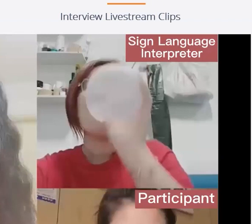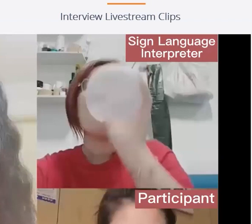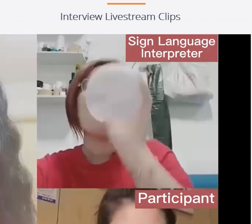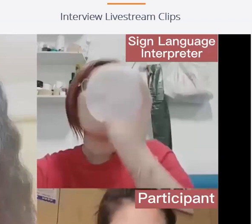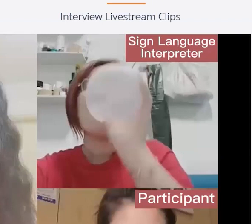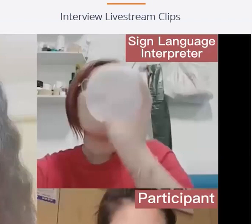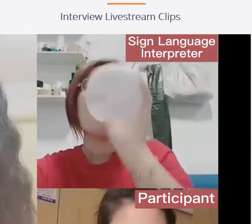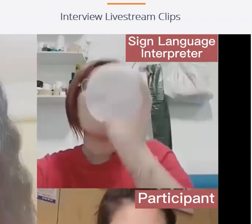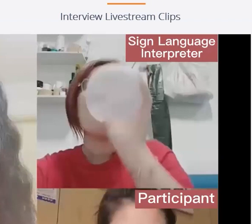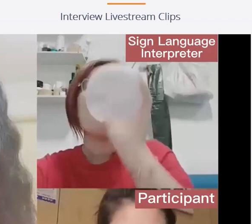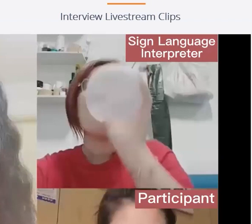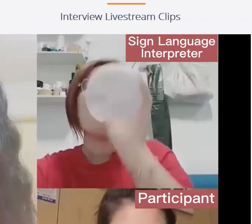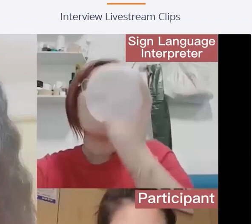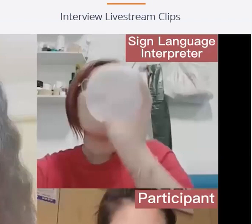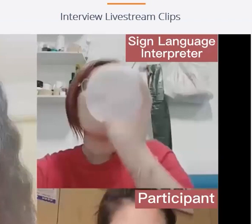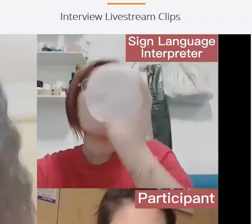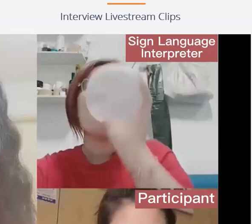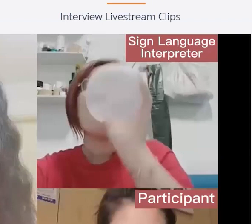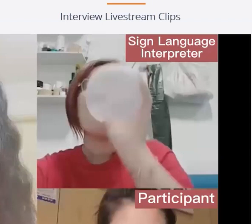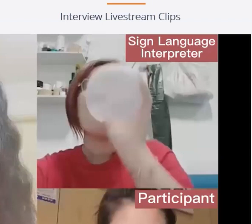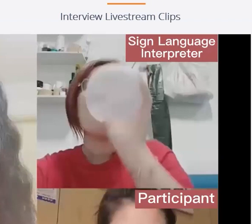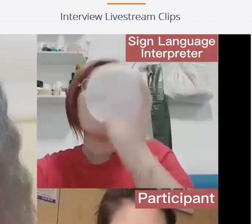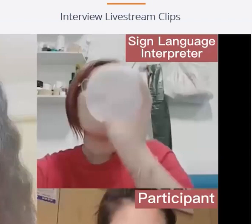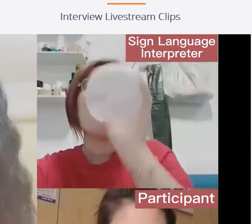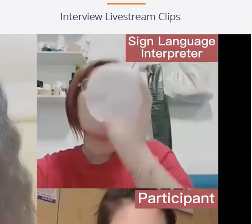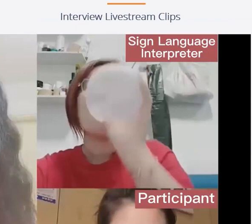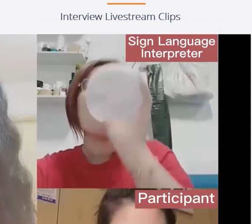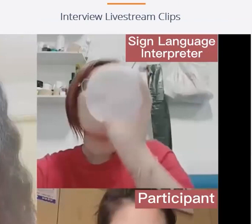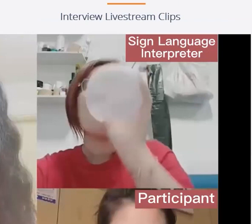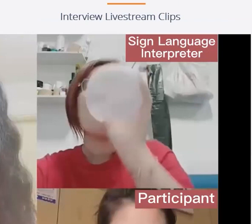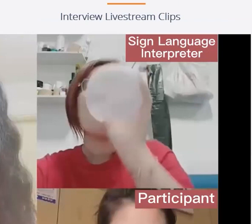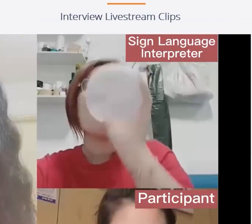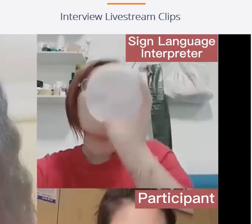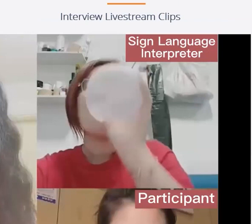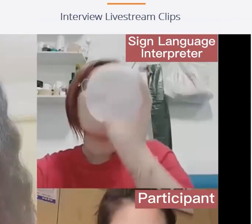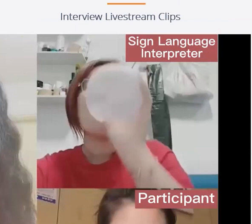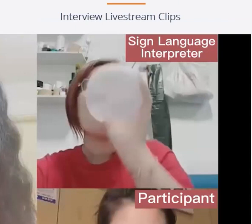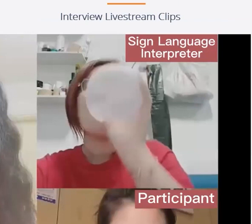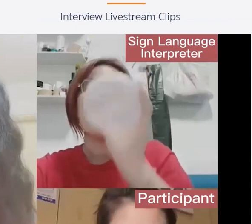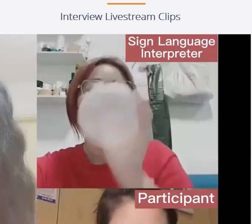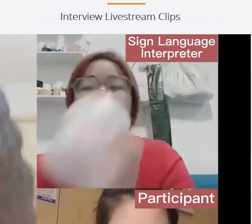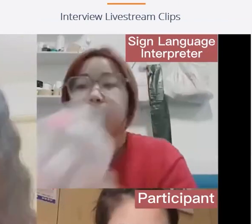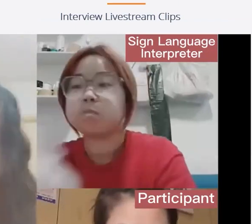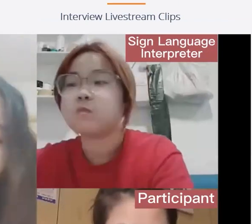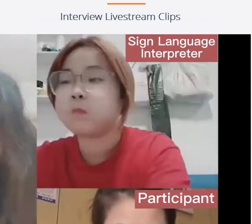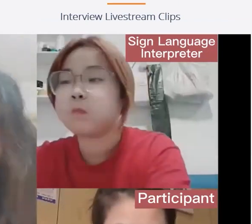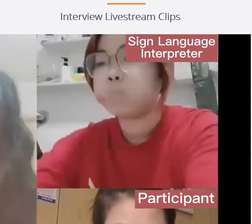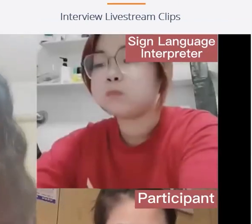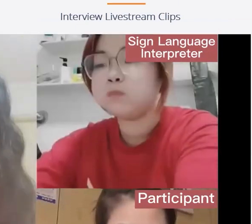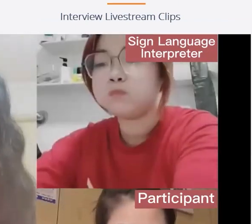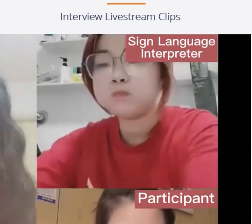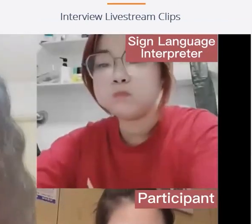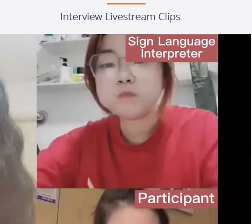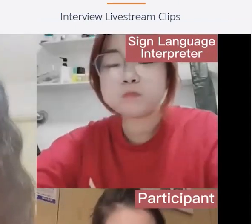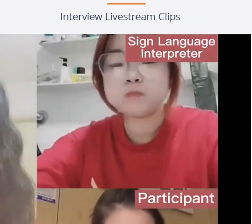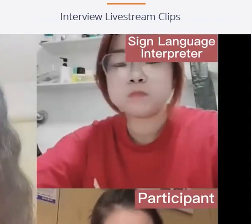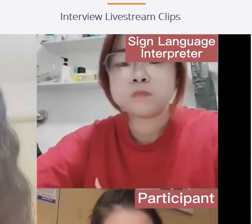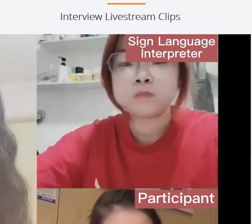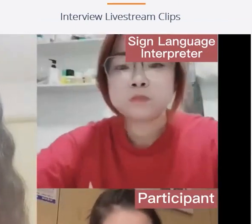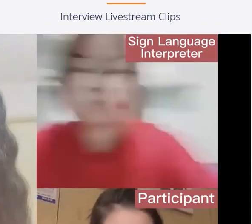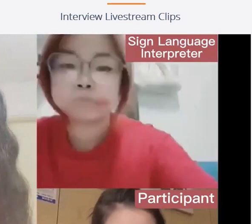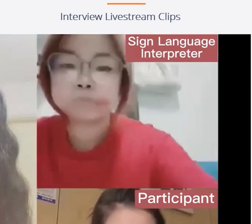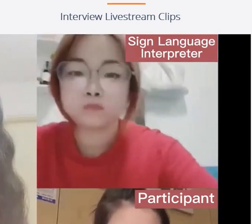The participant told the researcher her unpleasant co-performing experience with a hearing streamer, and the streamer was asking the following